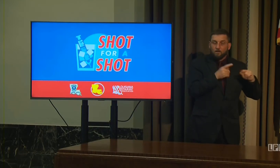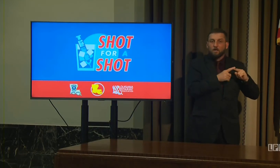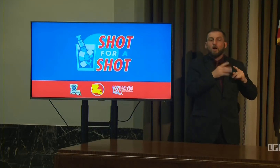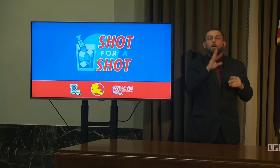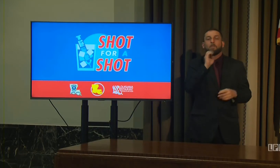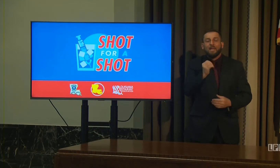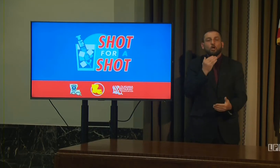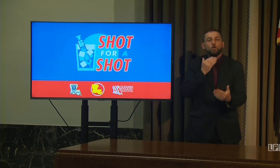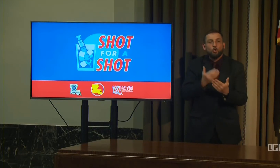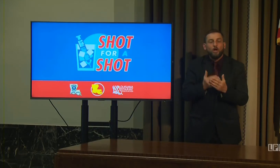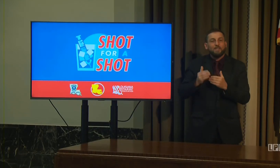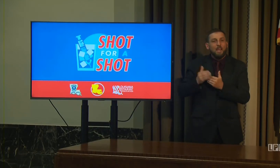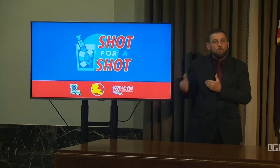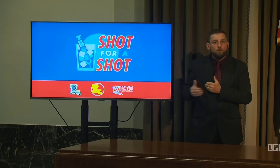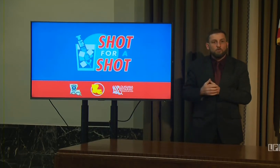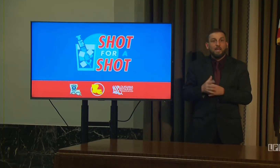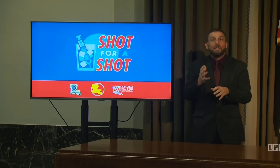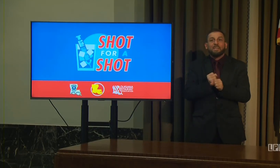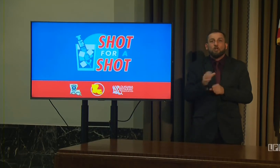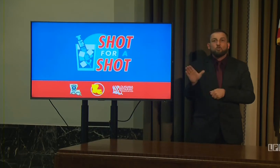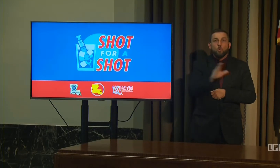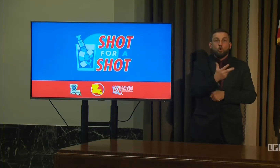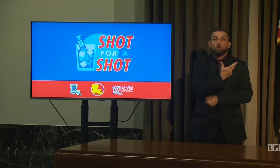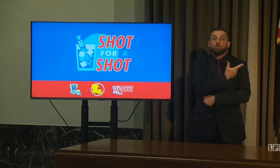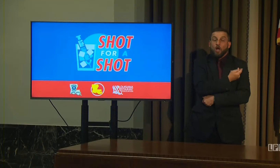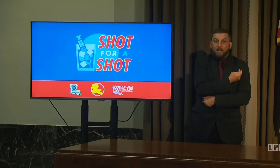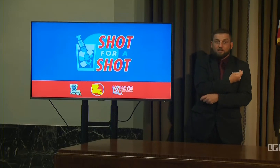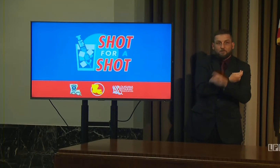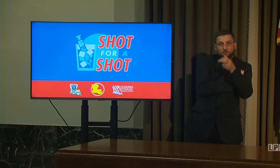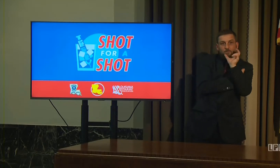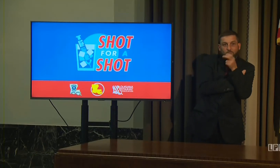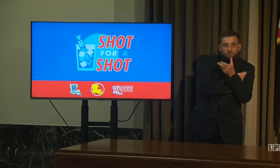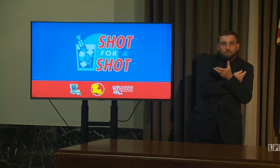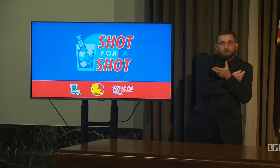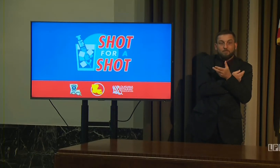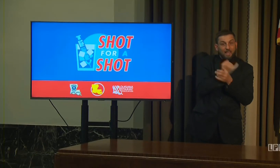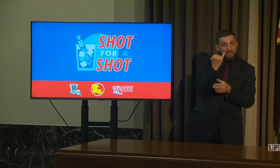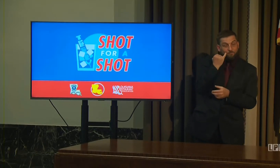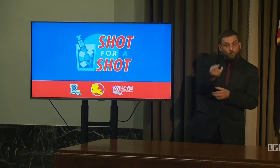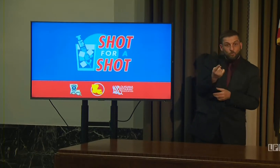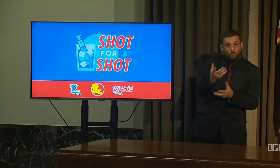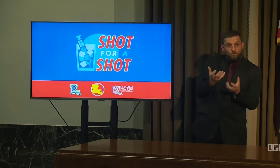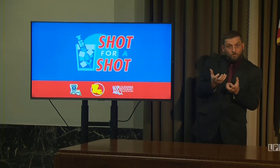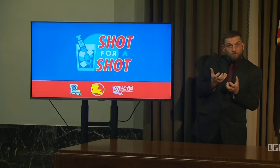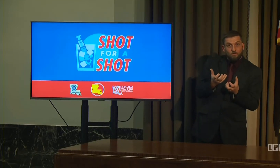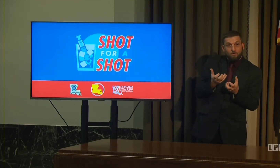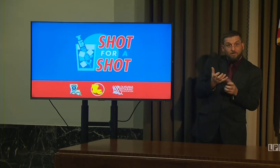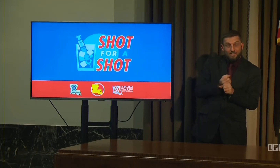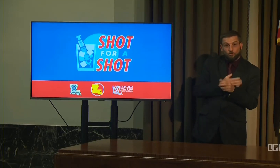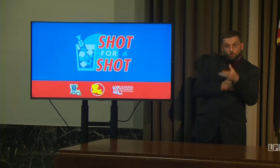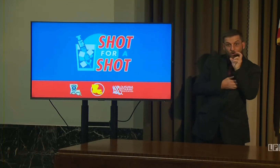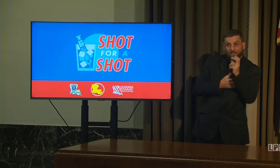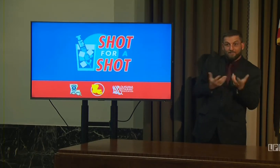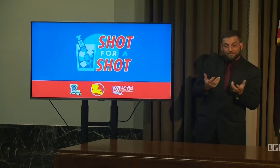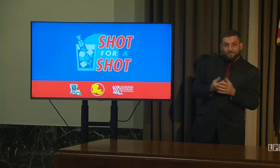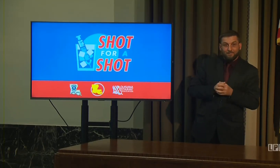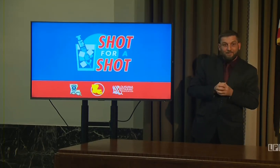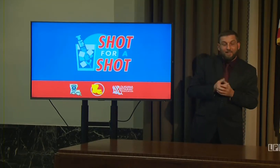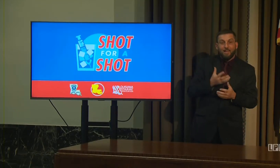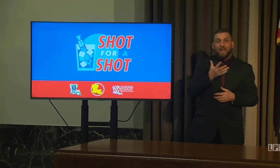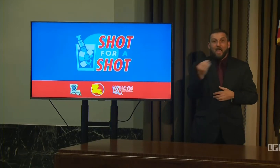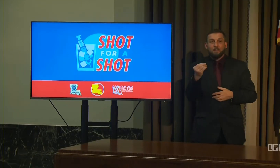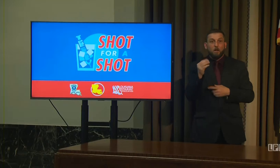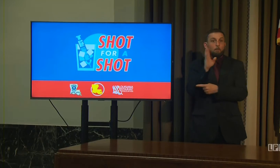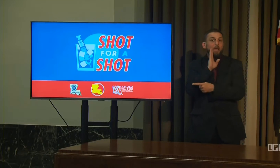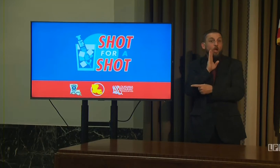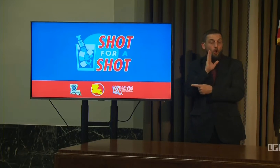neighbors. Get your shot, and then if you're so inclined, then you can get your drink and get a